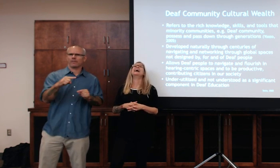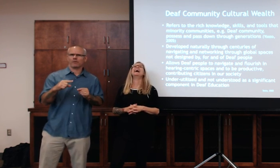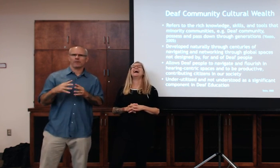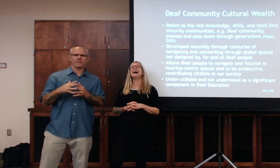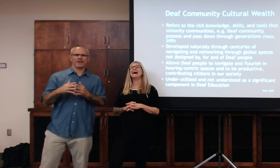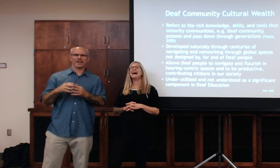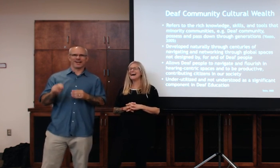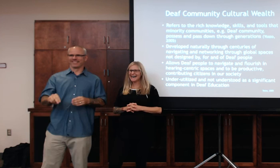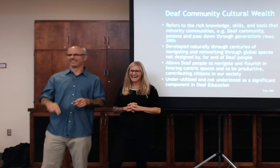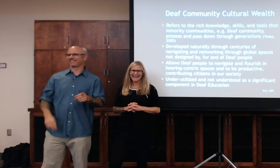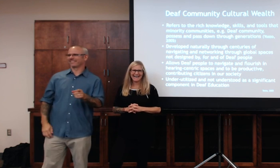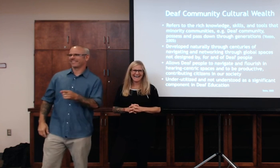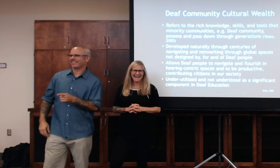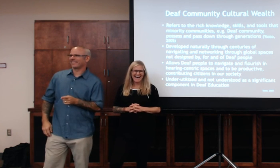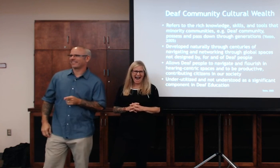Kerr came to America on? Anybody know?